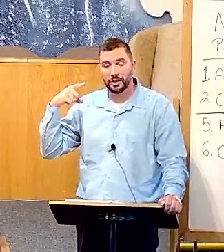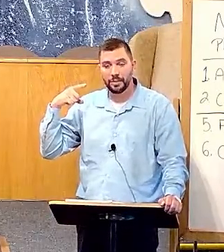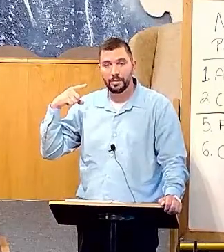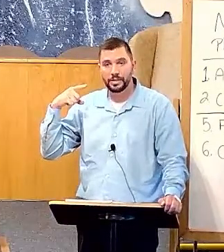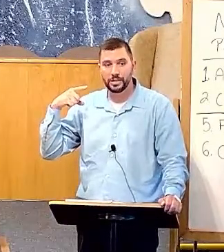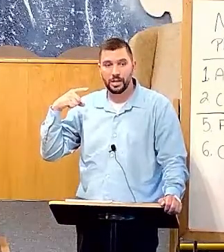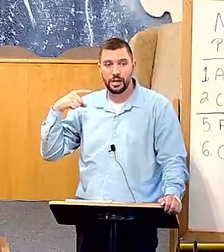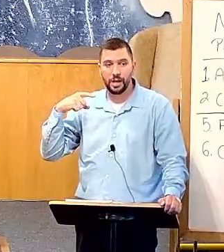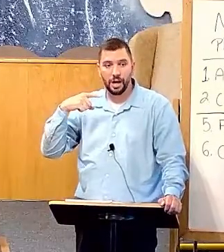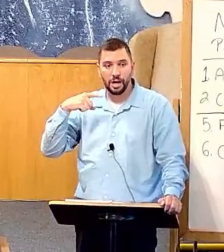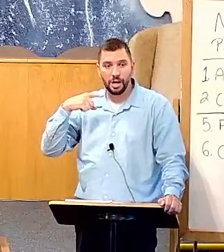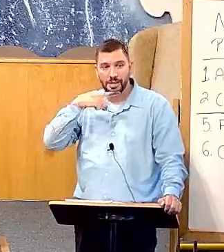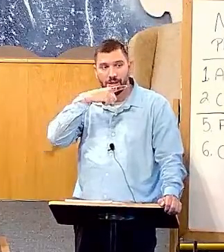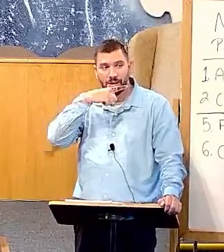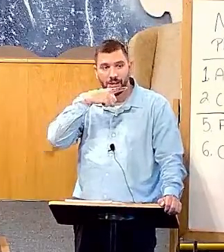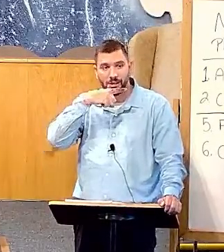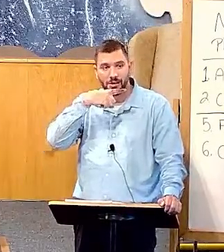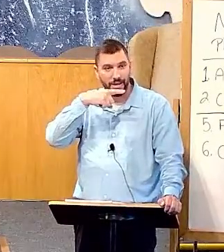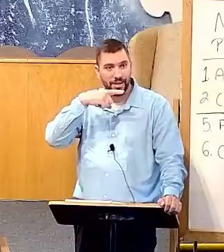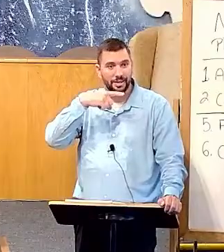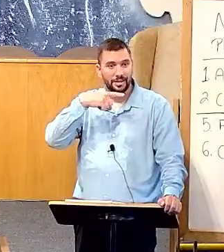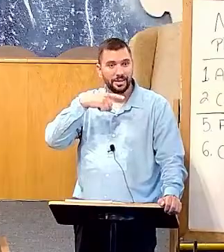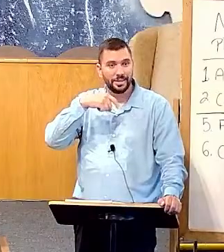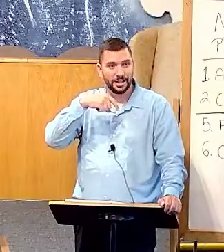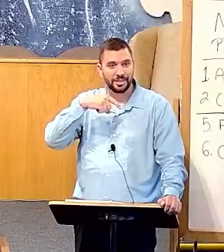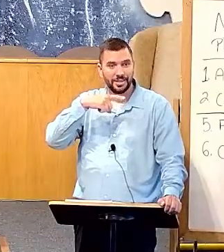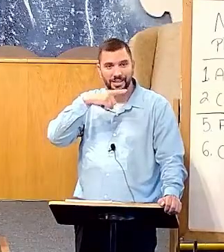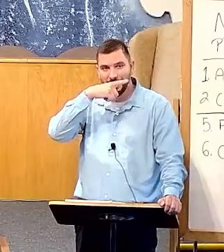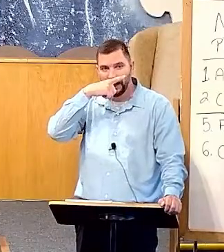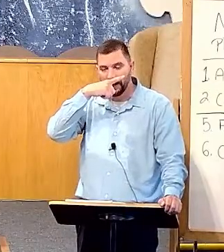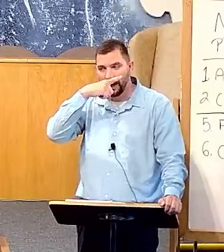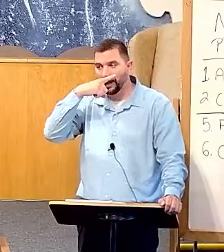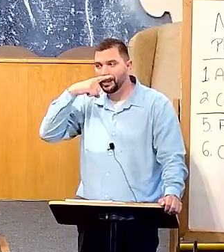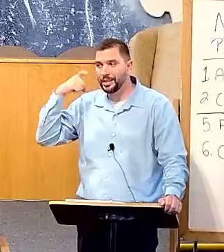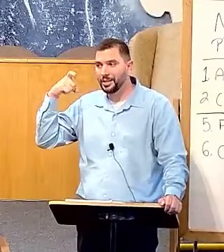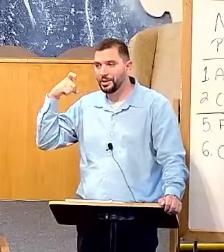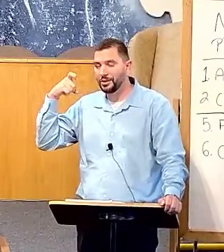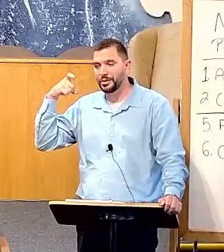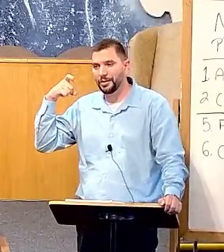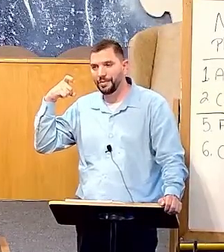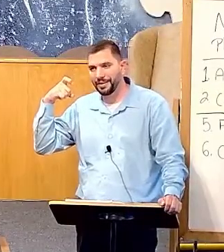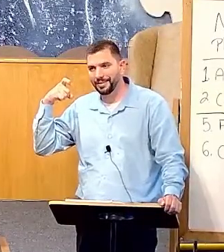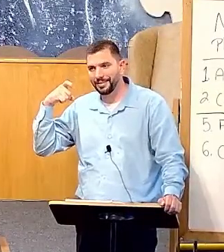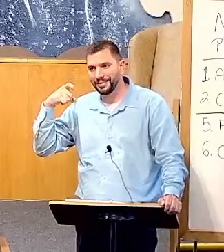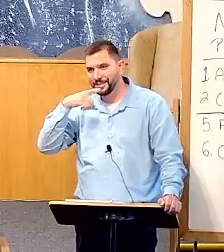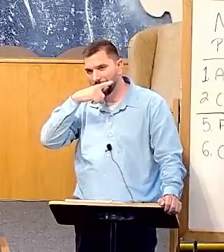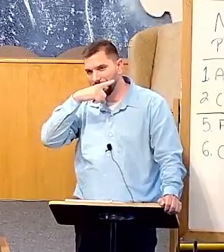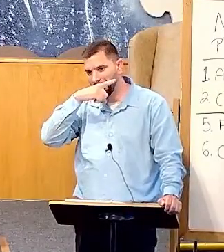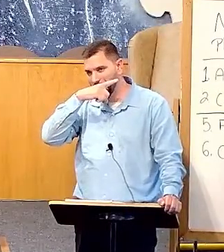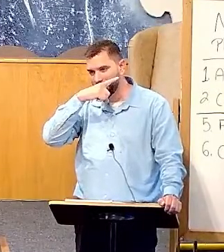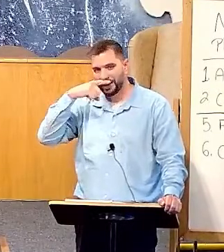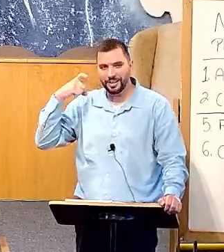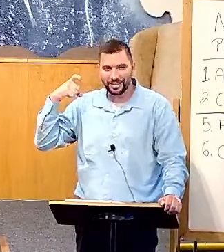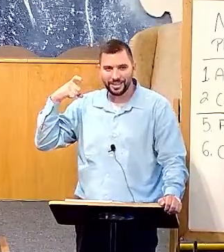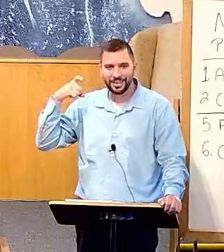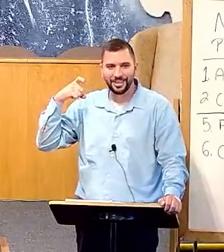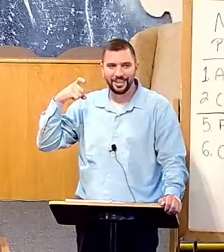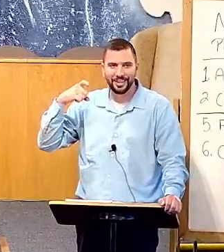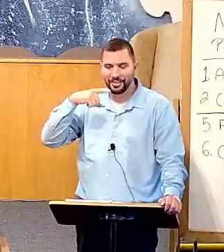but ugly, right? It's ugly. Ugly, you curl your finger. So you calling somebody ugly, you're going like